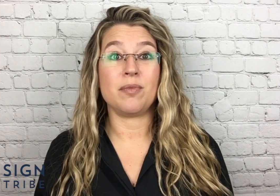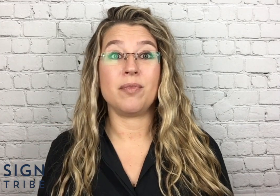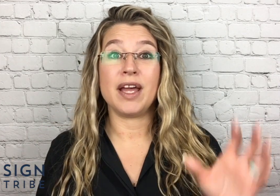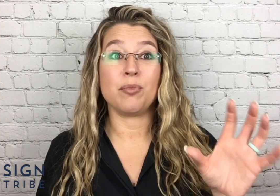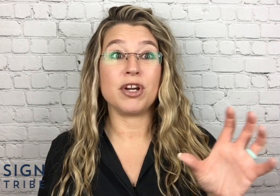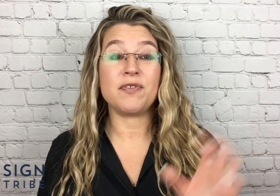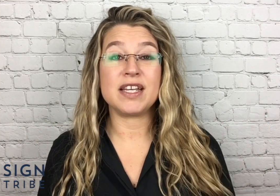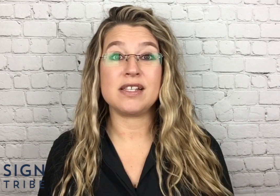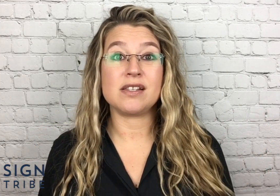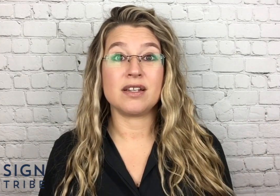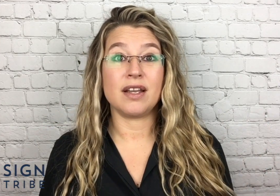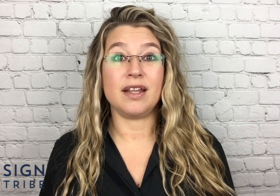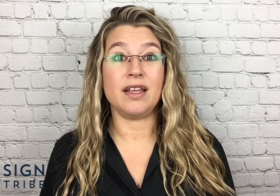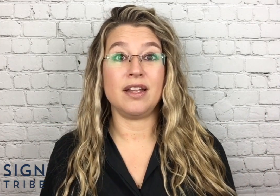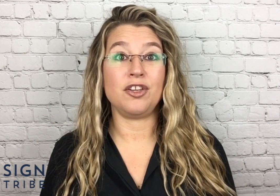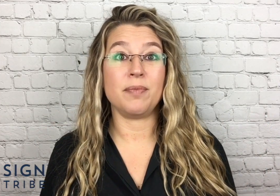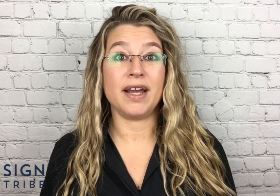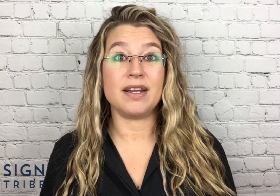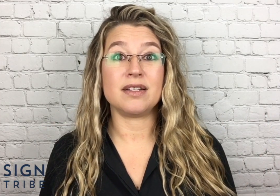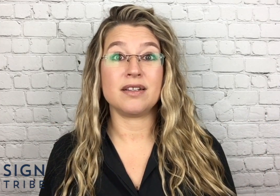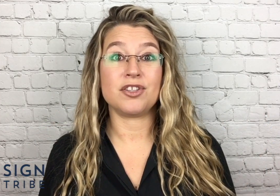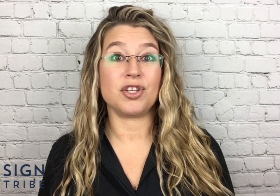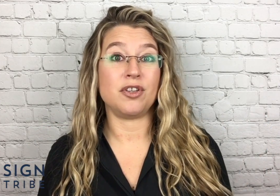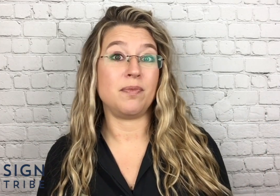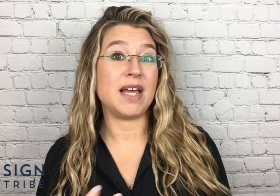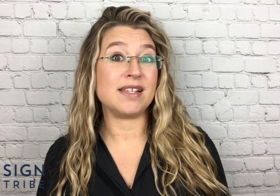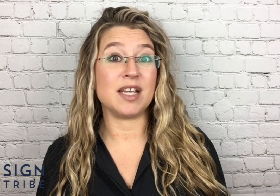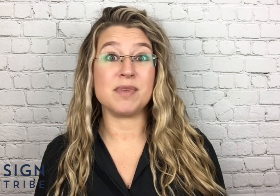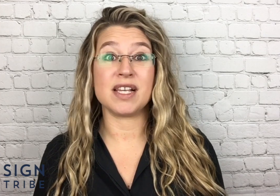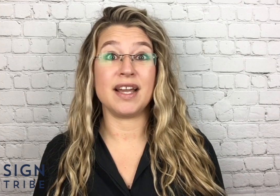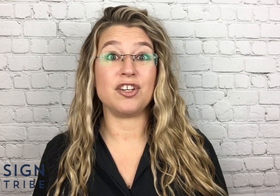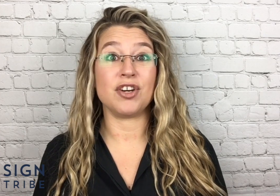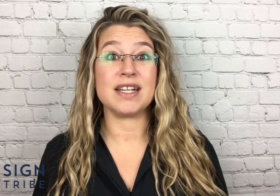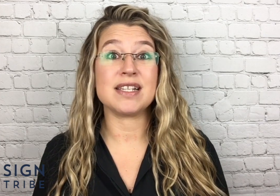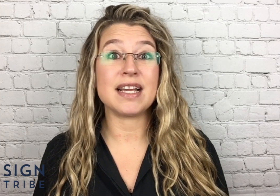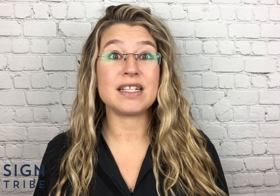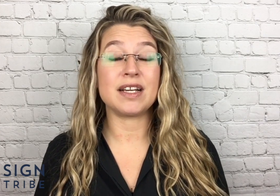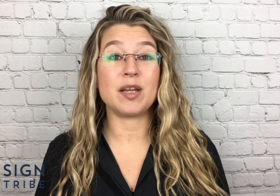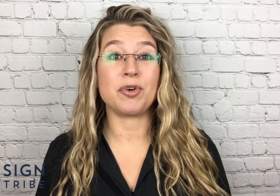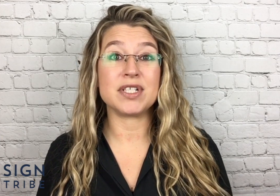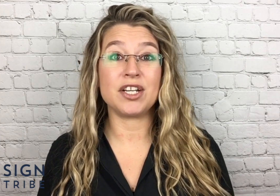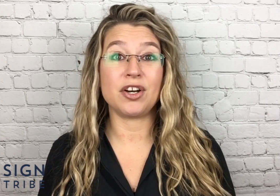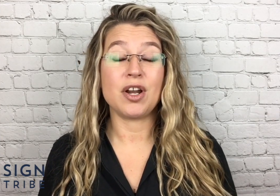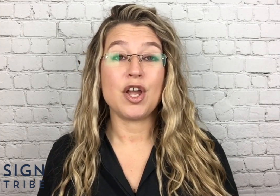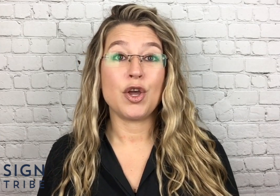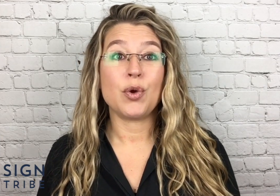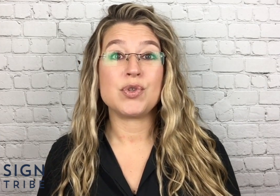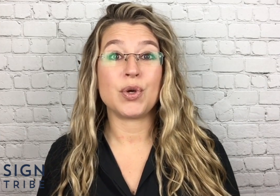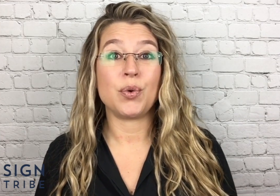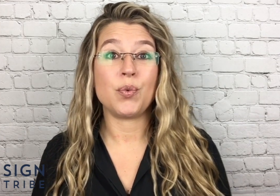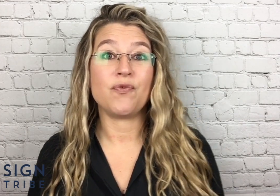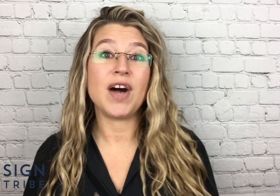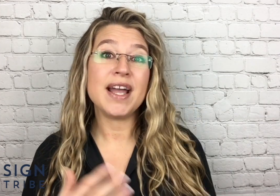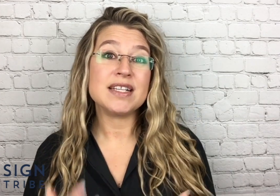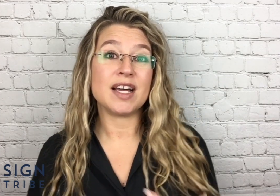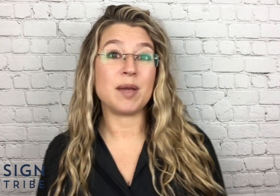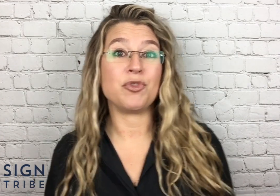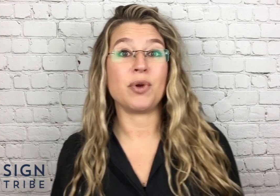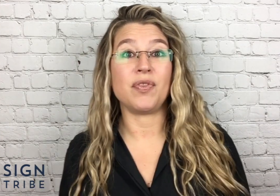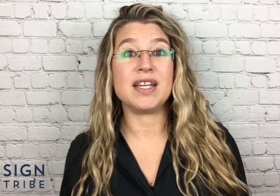at breakfast, and then you might show them that same sign during snack time or dinner. So find time throughout the day